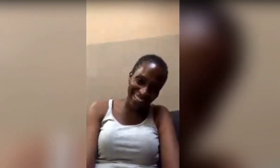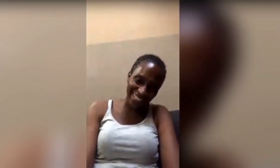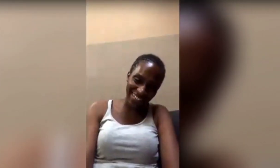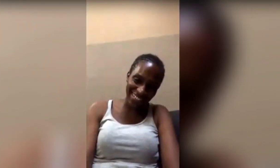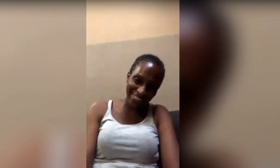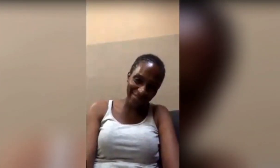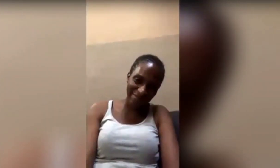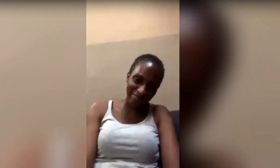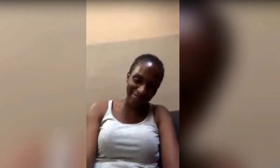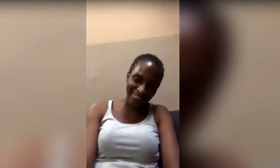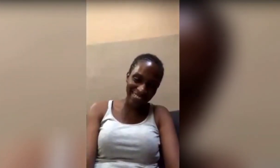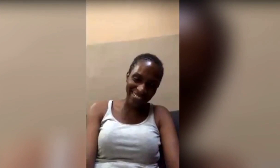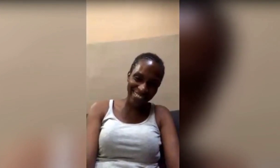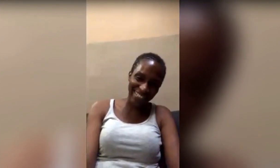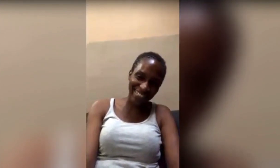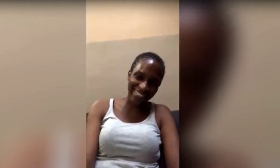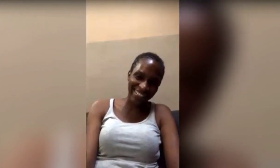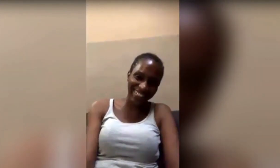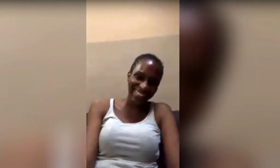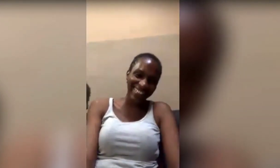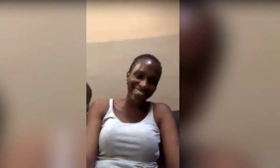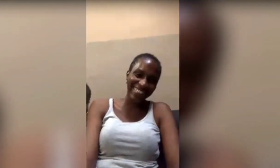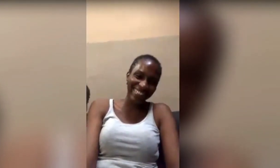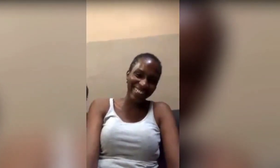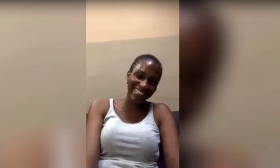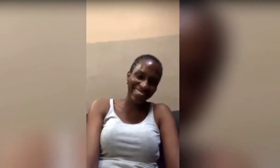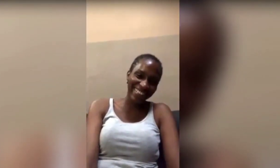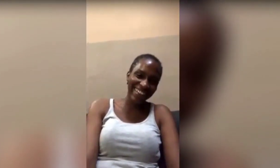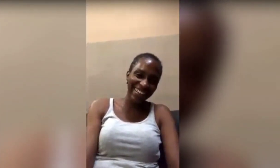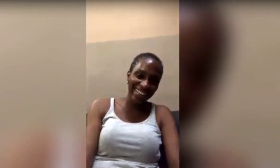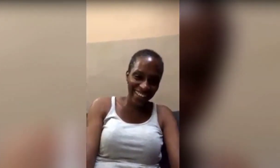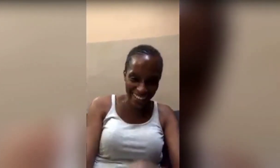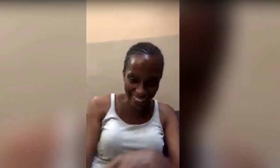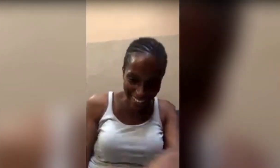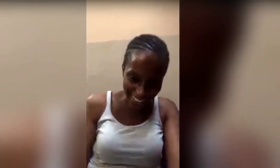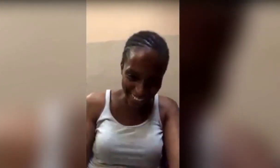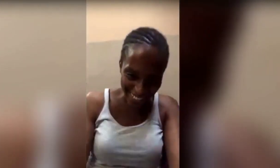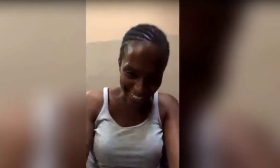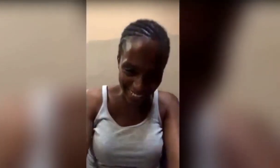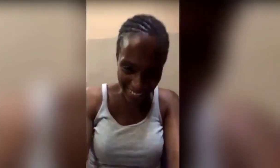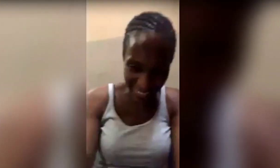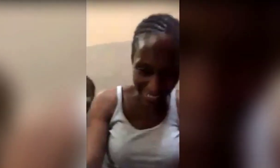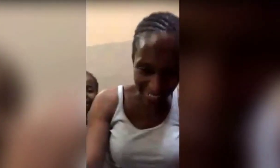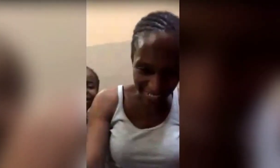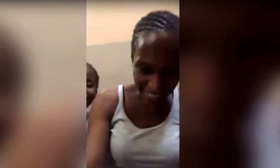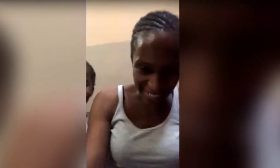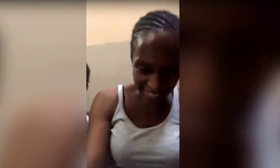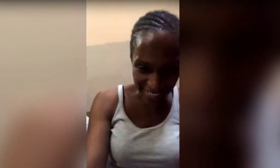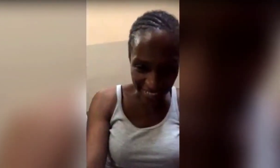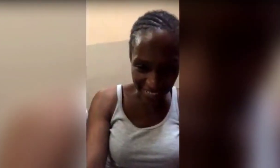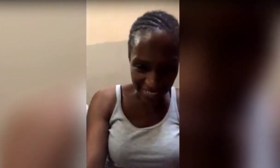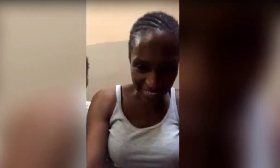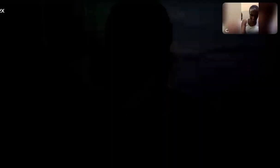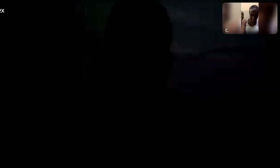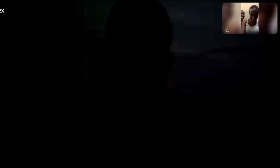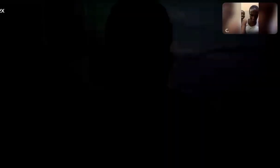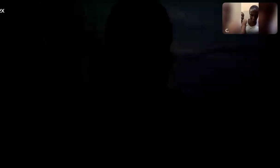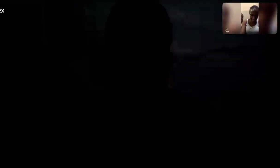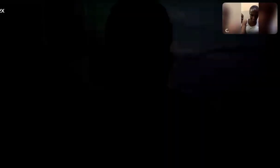Interesting. Well done. All right. So let's proceed, guys.